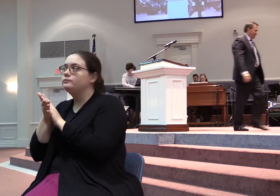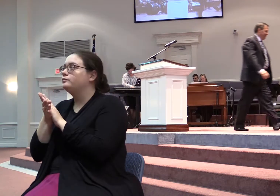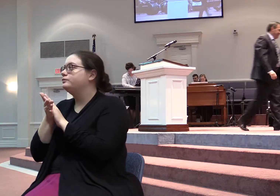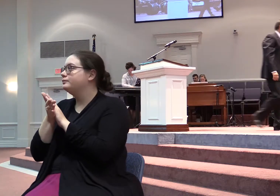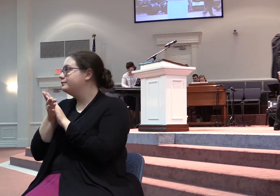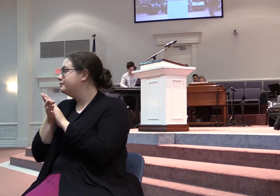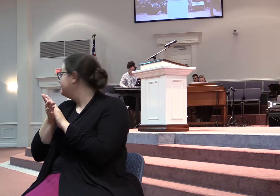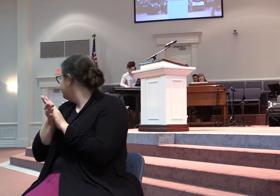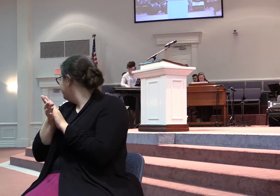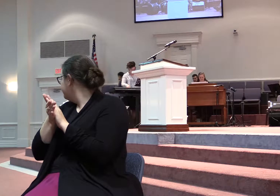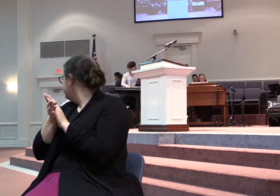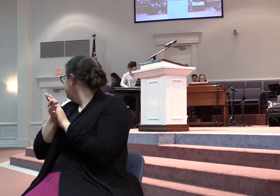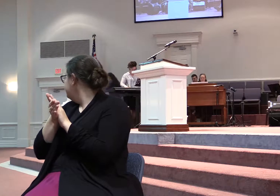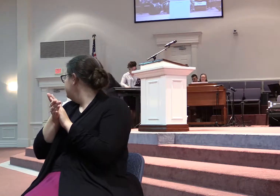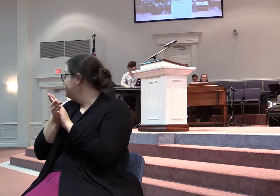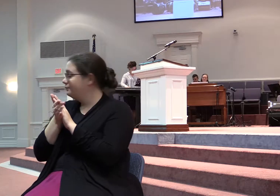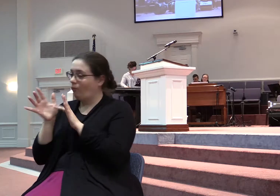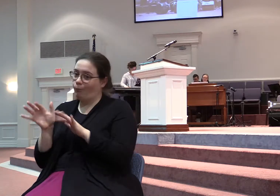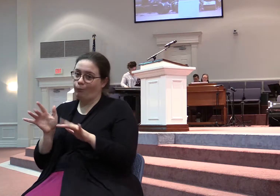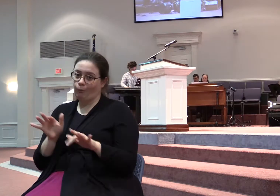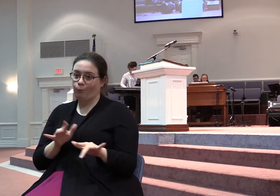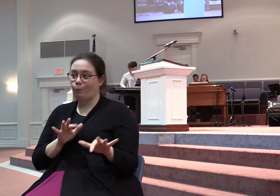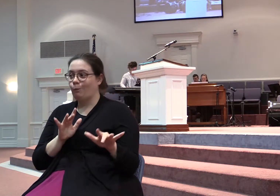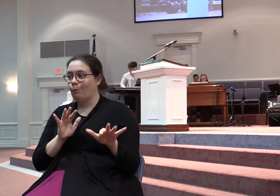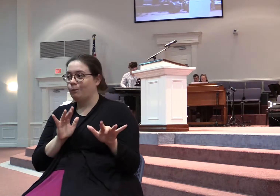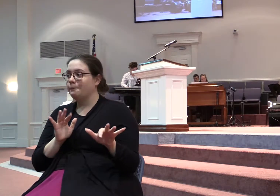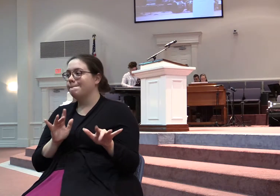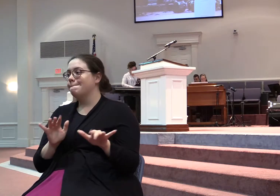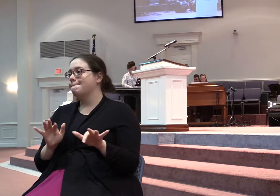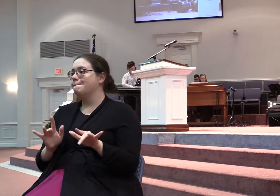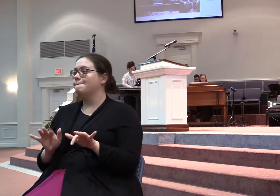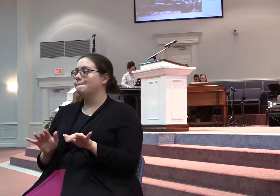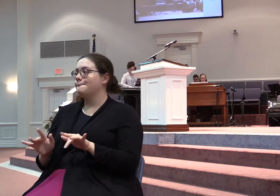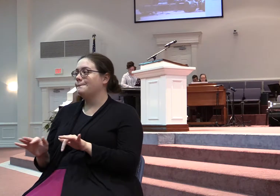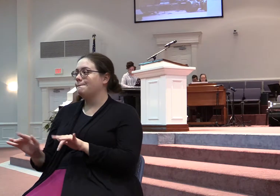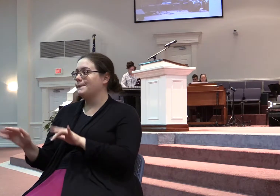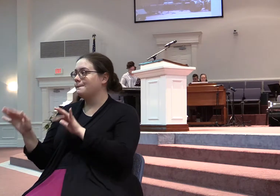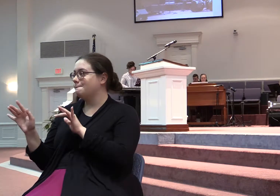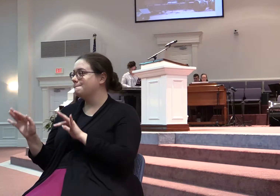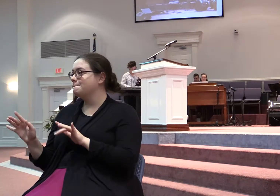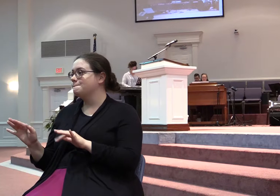All right. Come on.